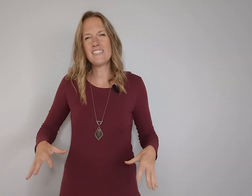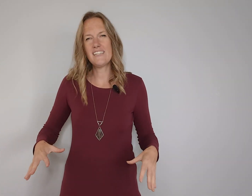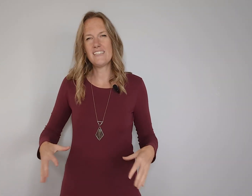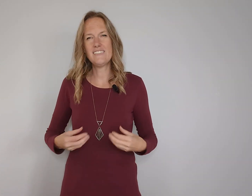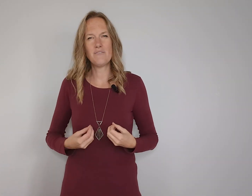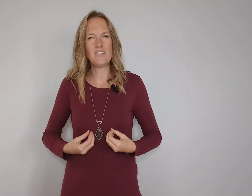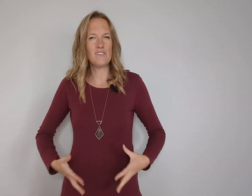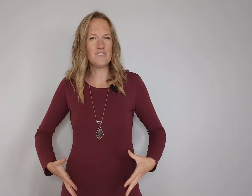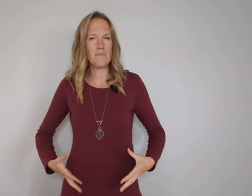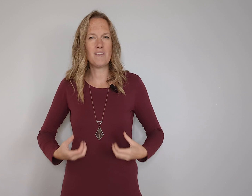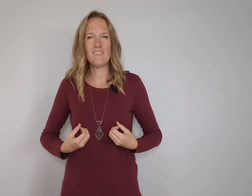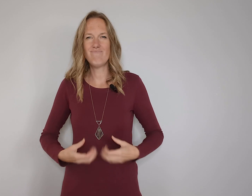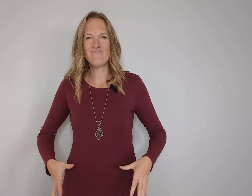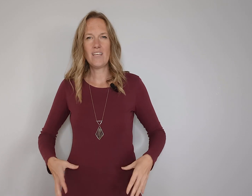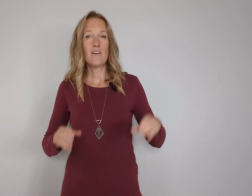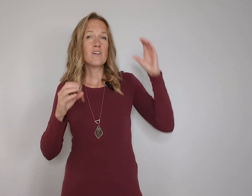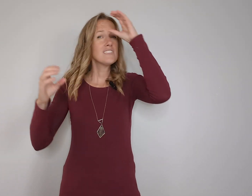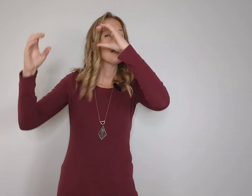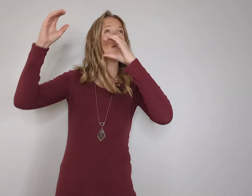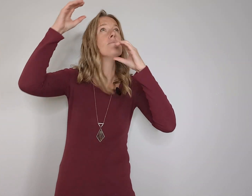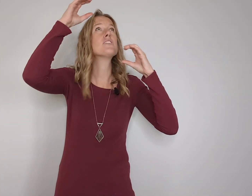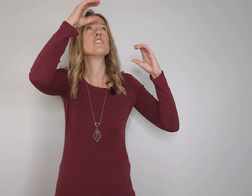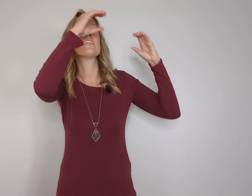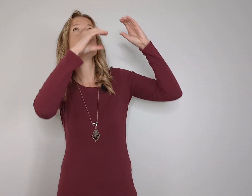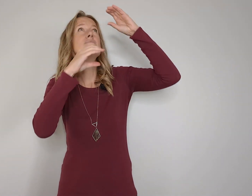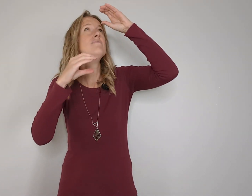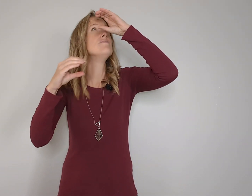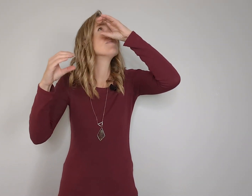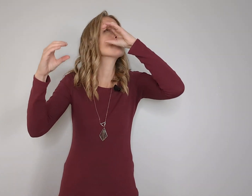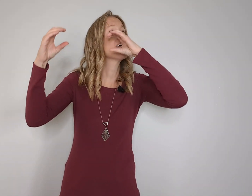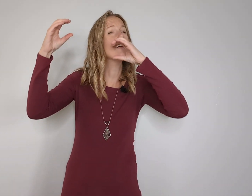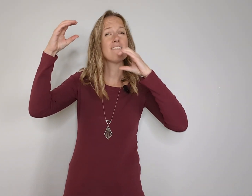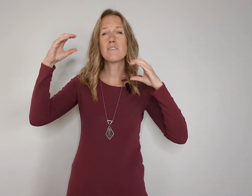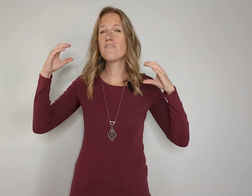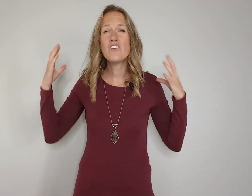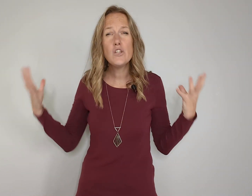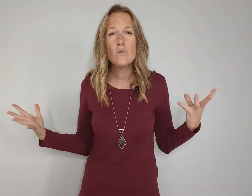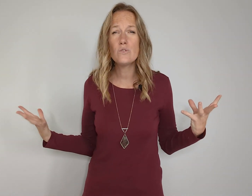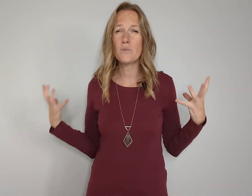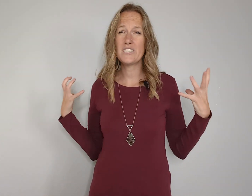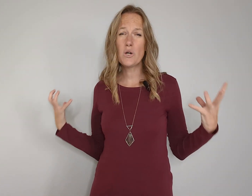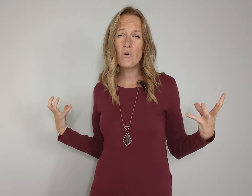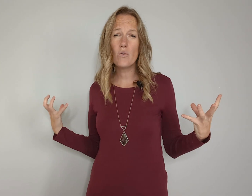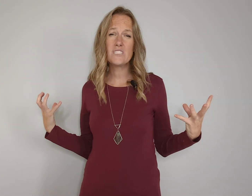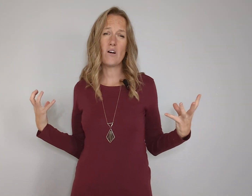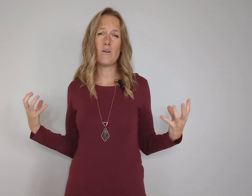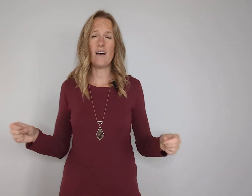like this, when you lose something. We're going to say when I'm searching. Okay, when I'm confused, when I don't know what's going